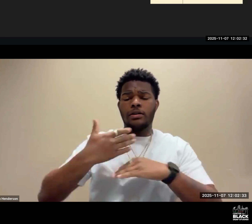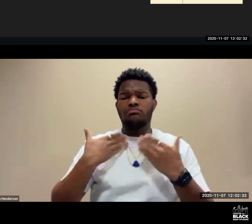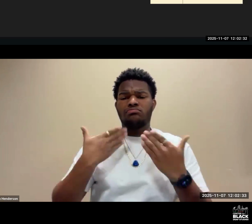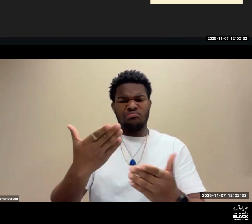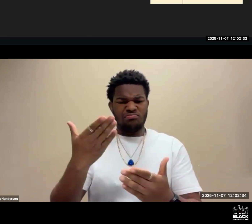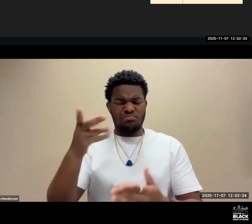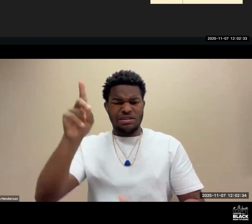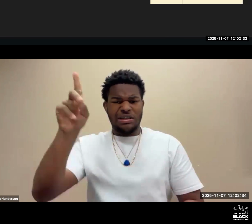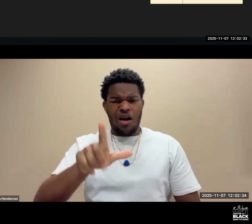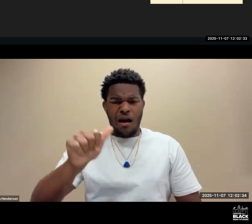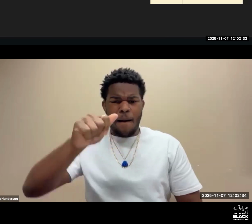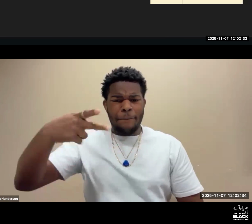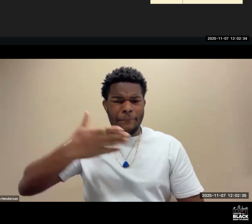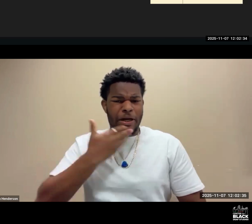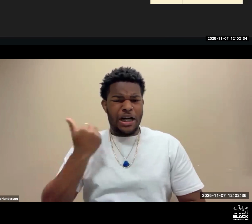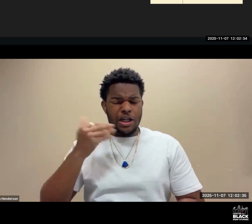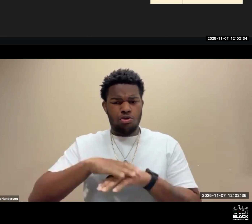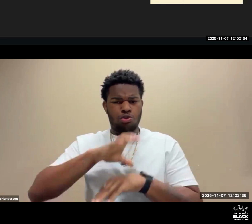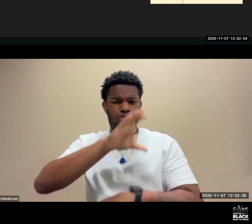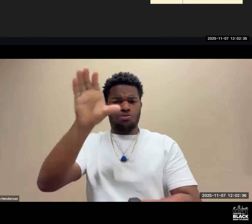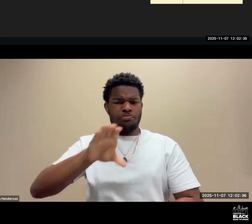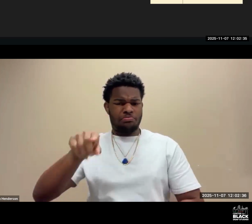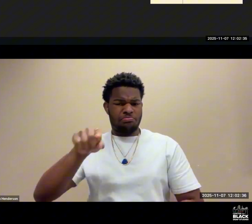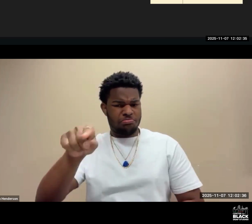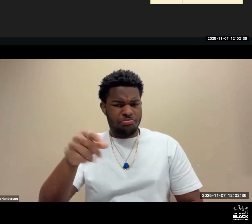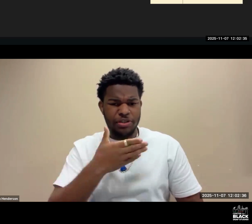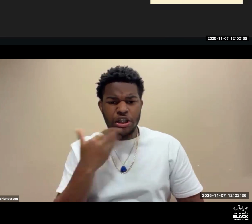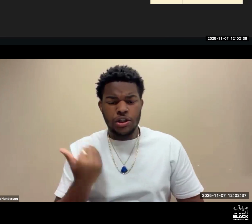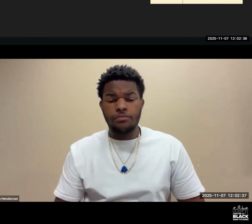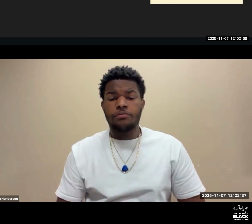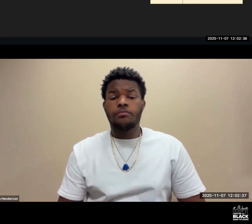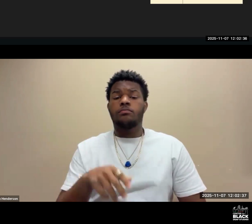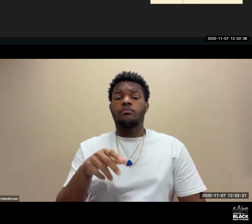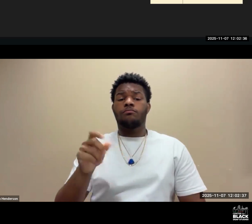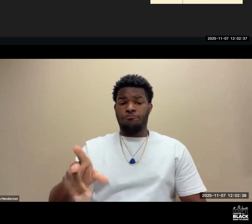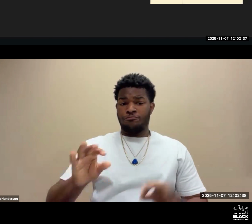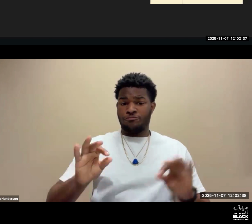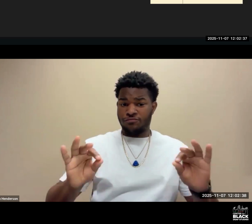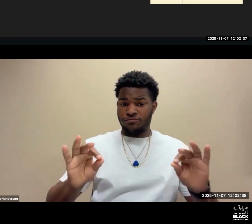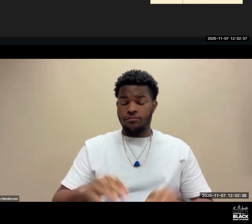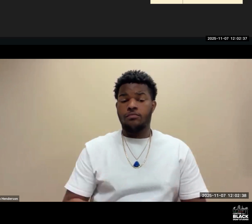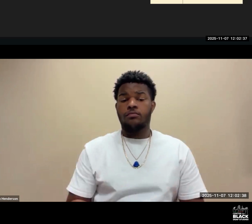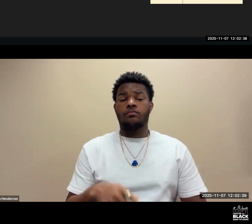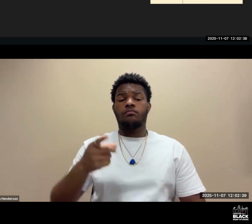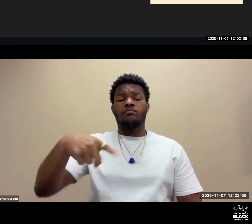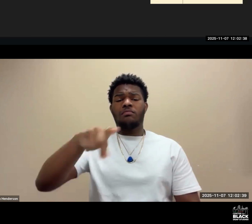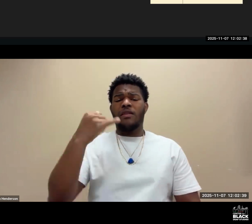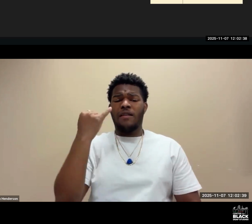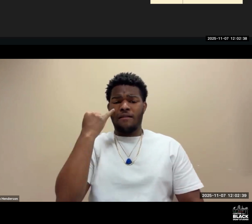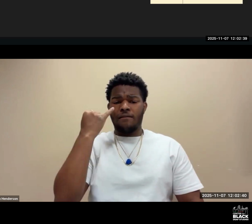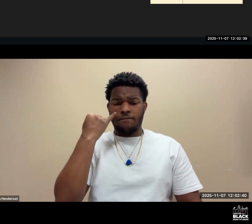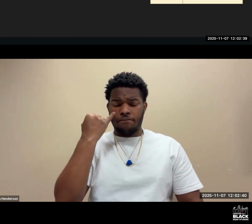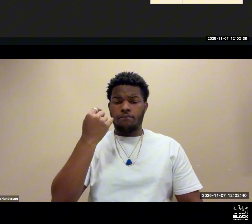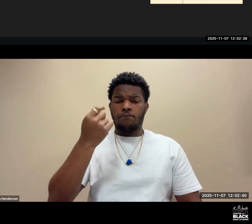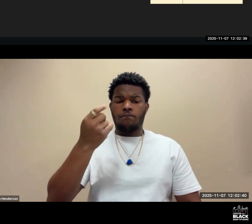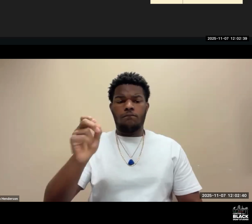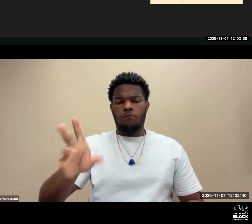To help you enjoy the presentation today, we recommend you to join via